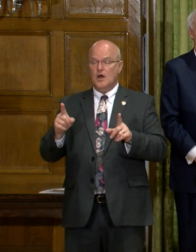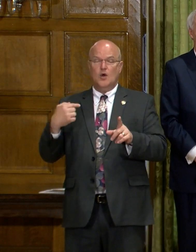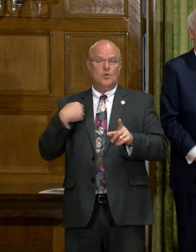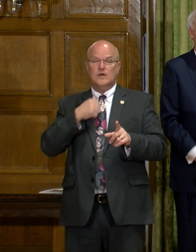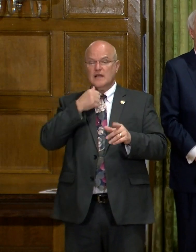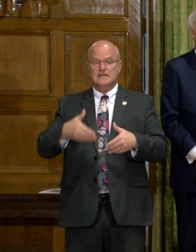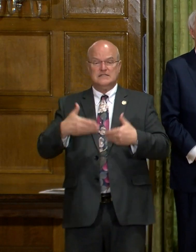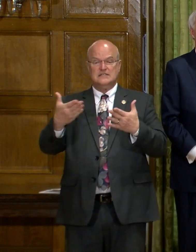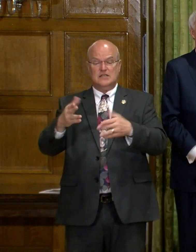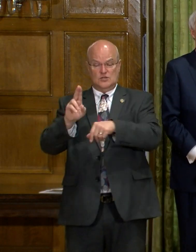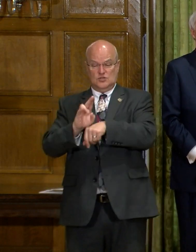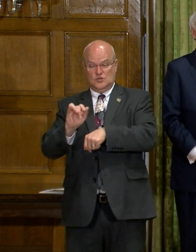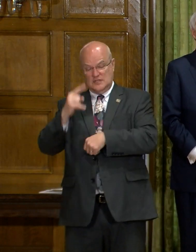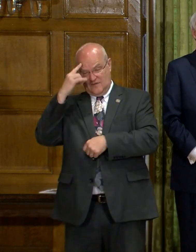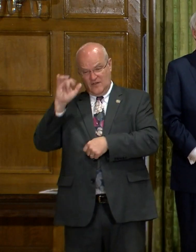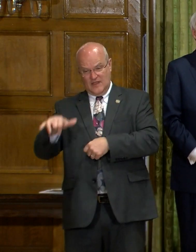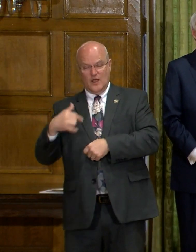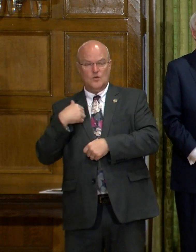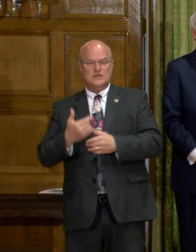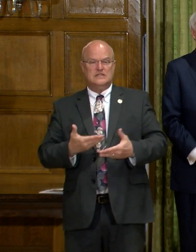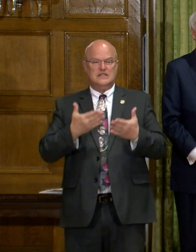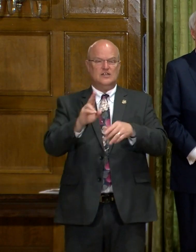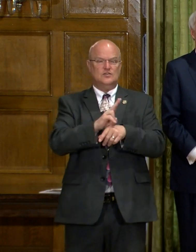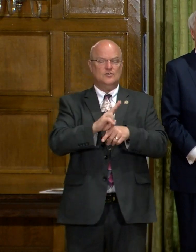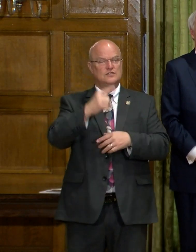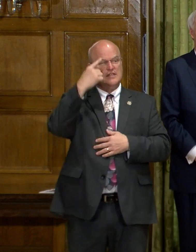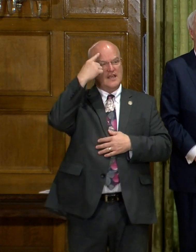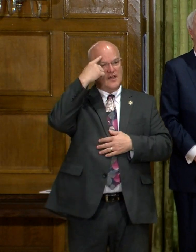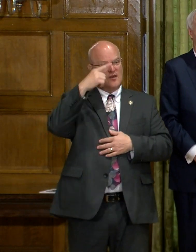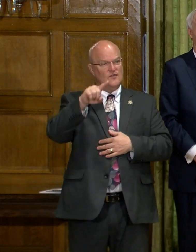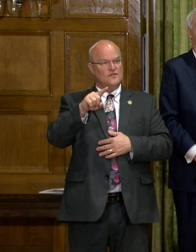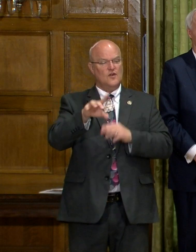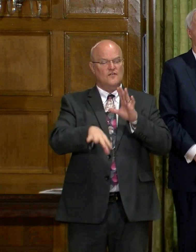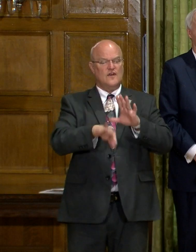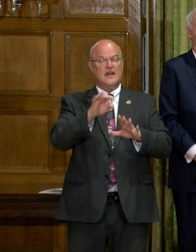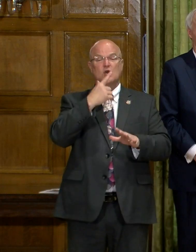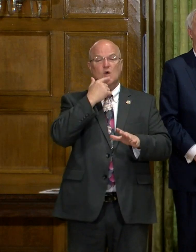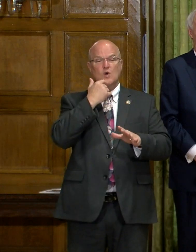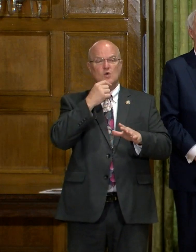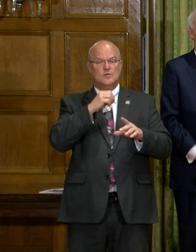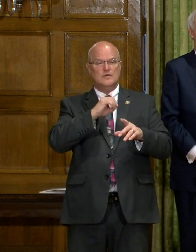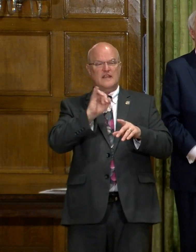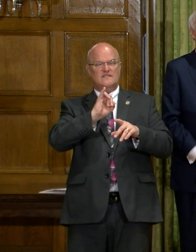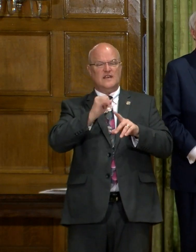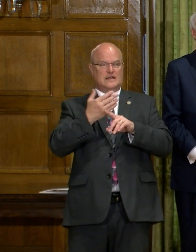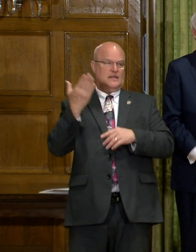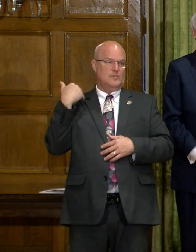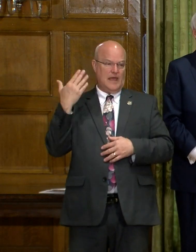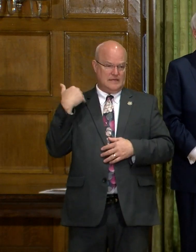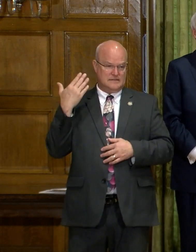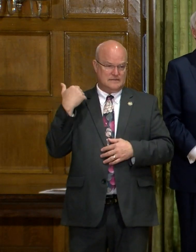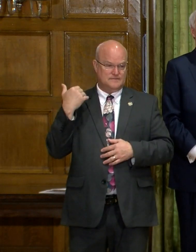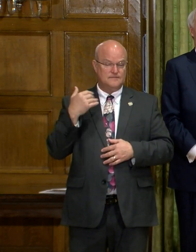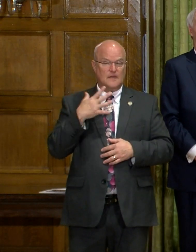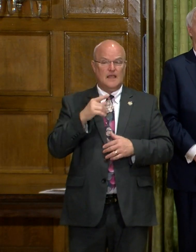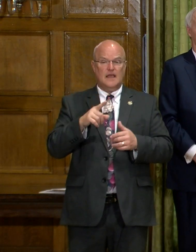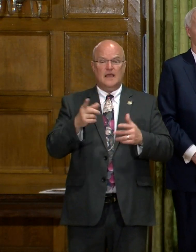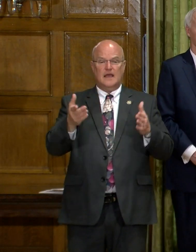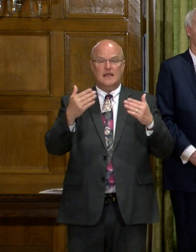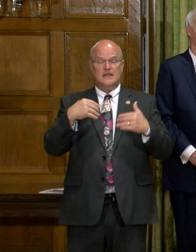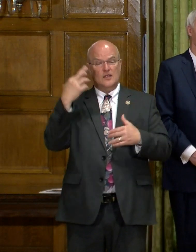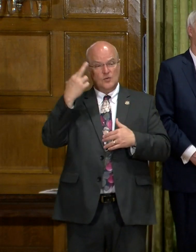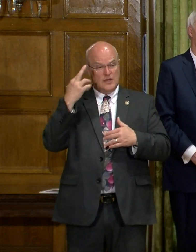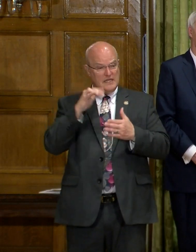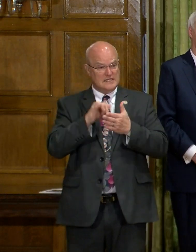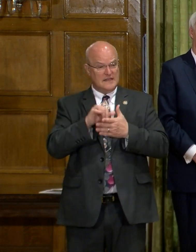we're not suggesting using it for that. We're suggesting using it for finding out who's been infected in the past. And then the other